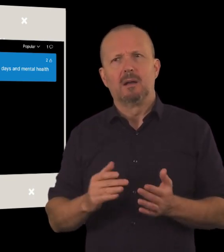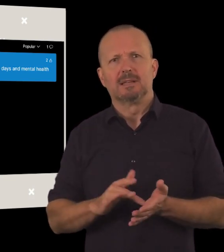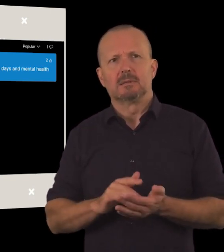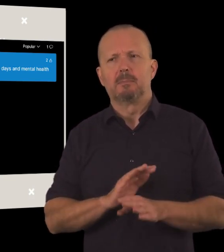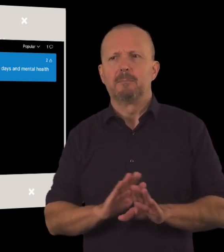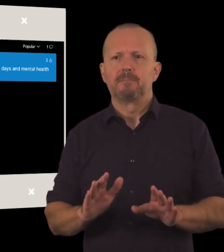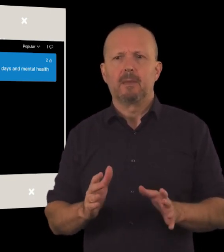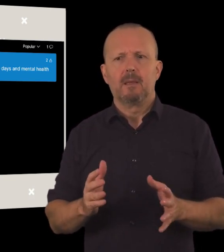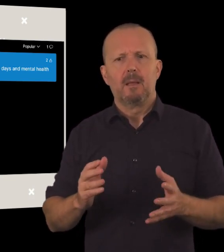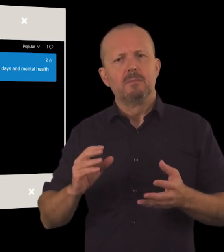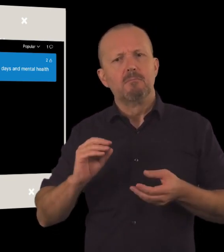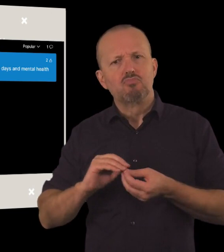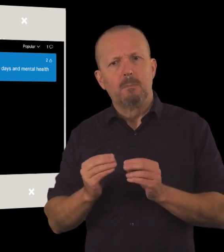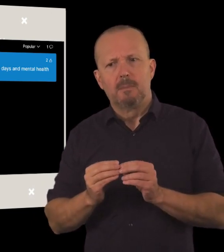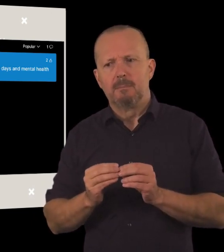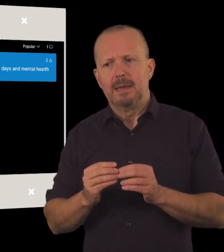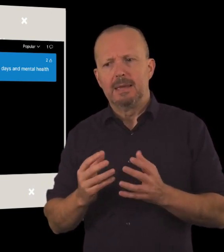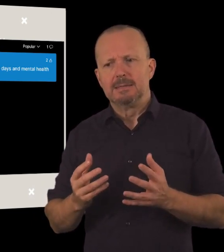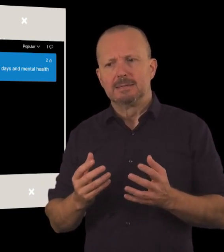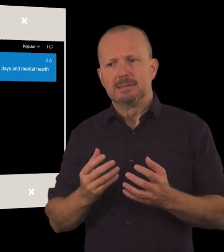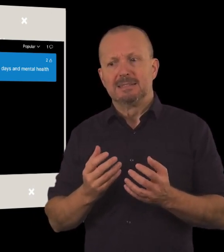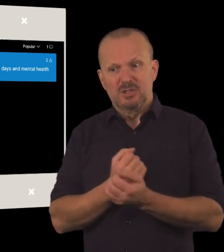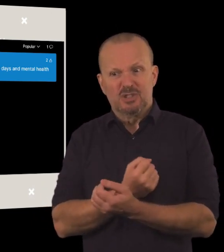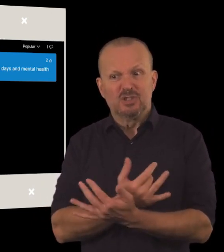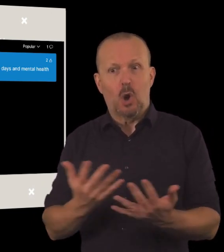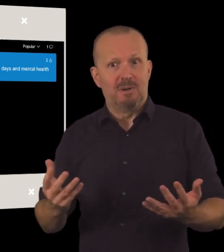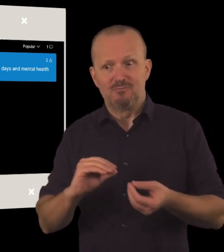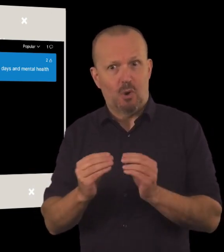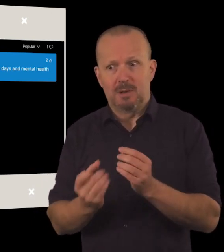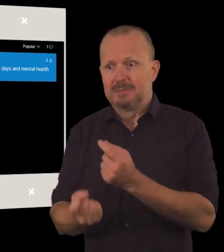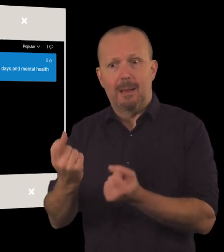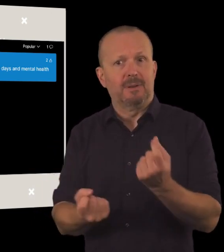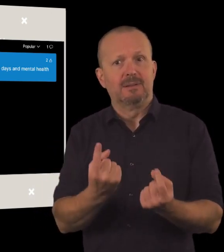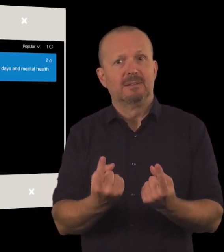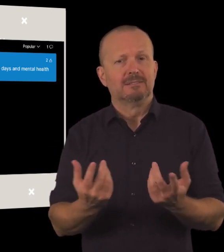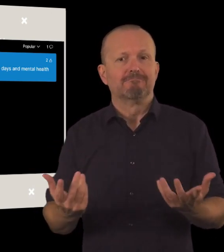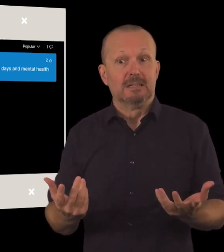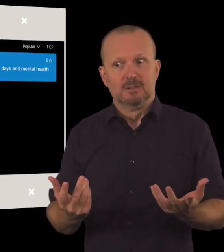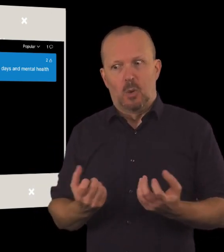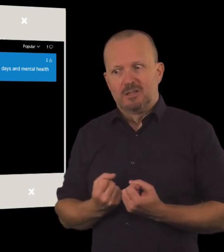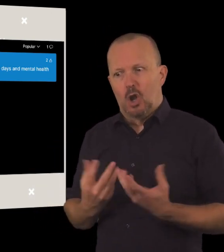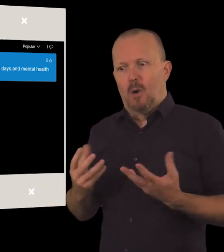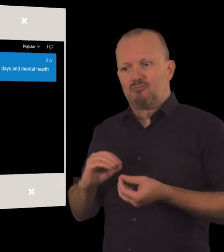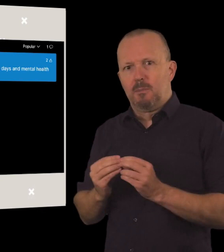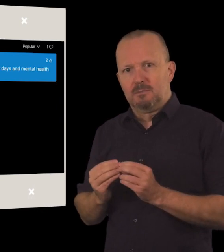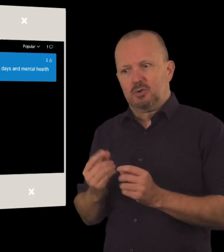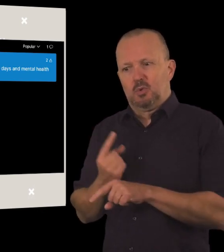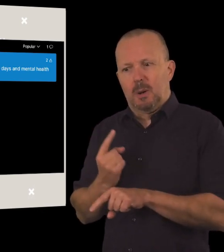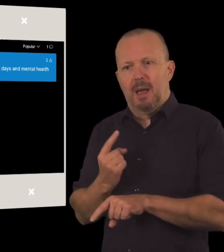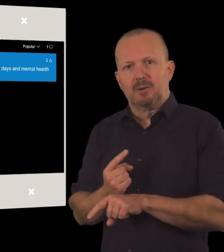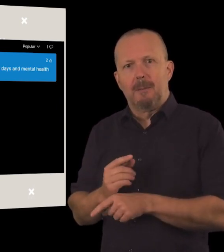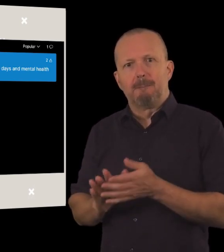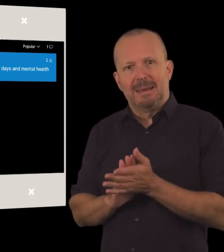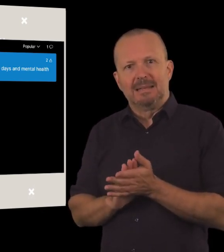can find that time to talk about our creative days, because sometimes I feel they come and they're planned 2